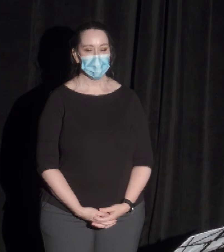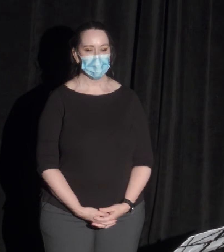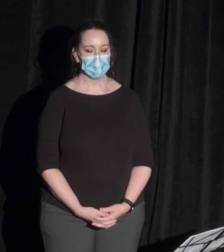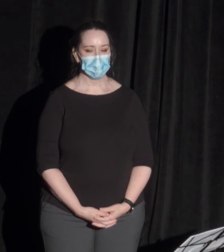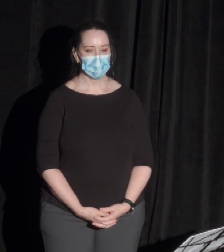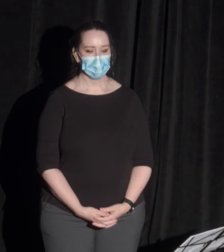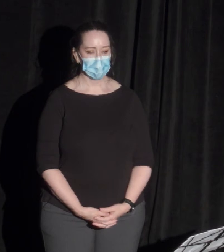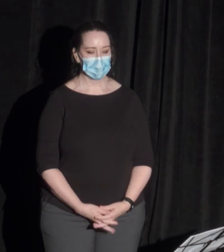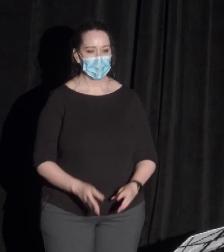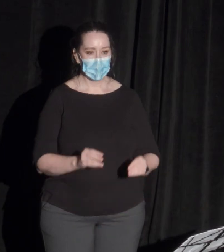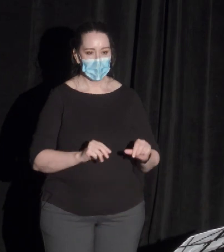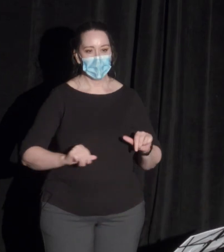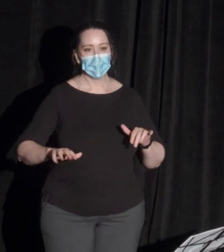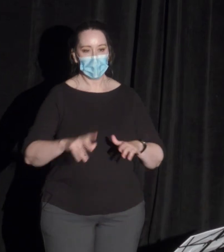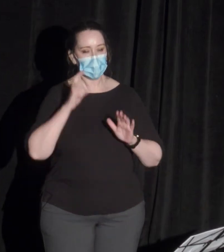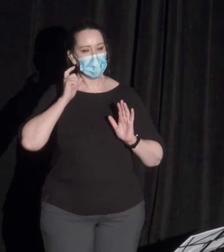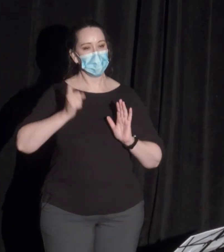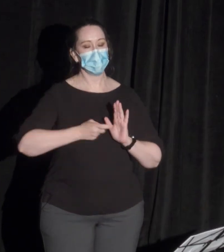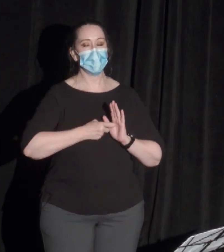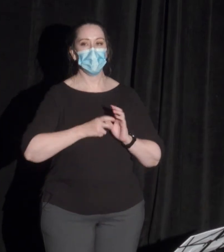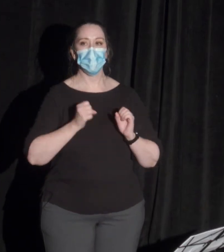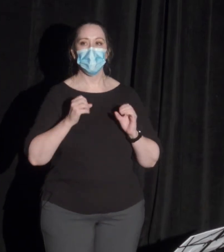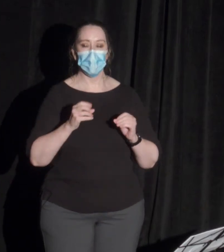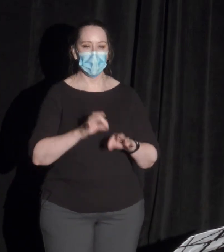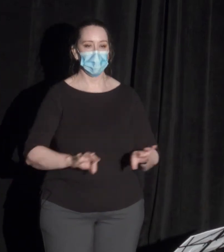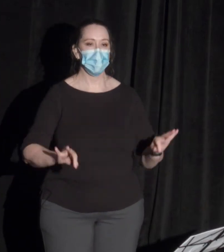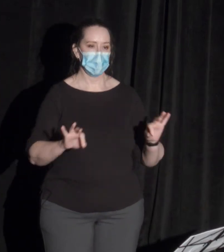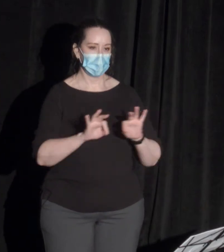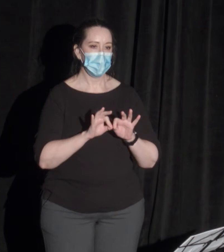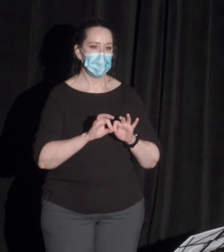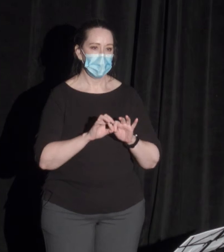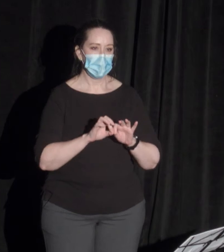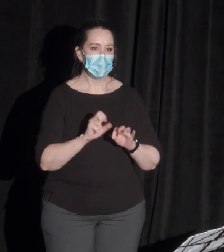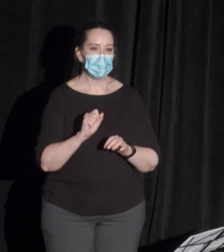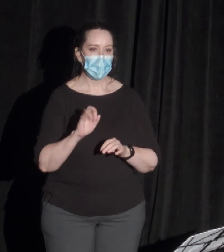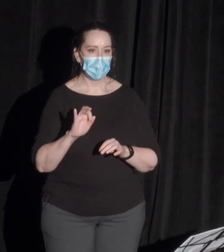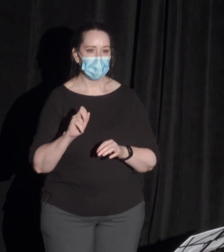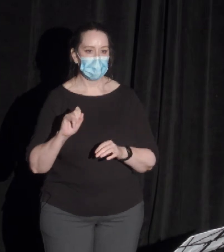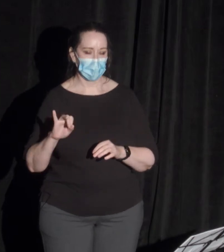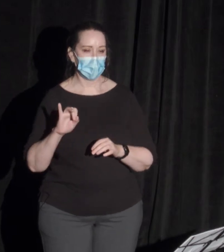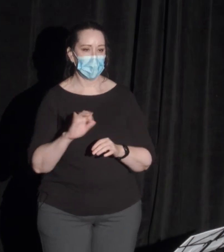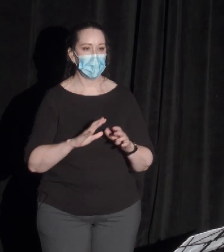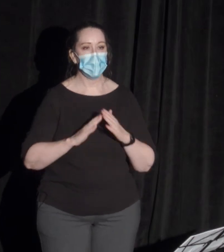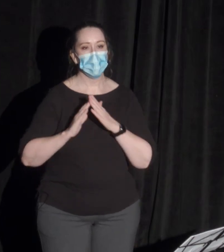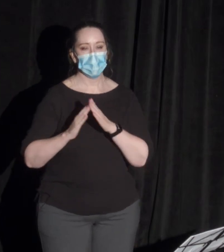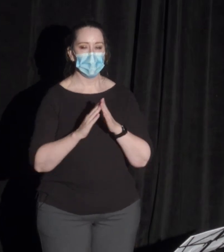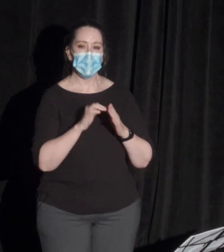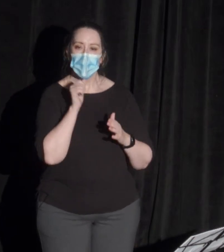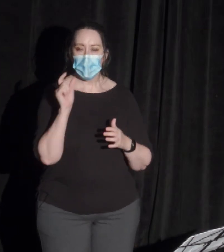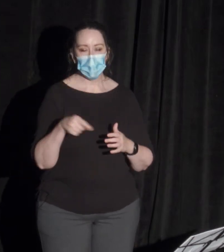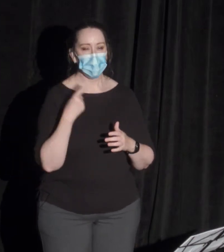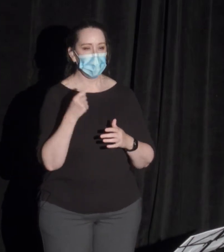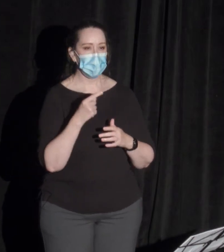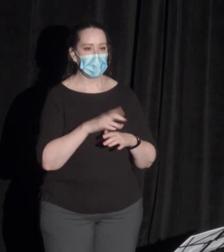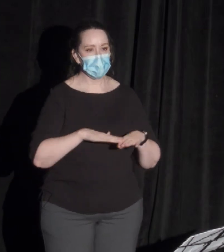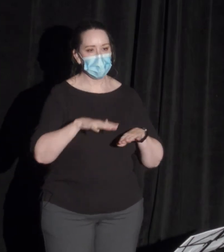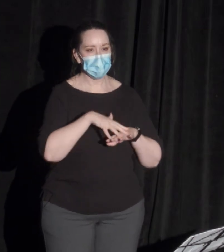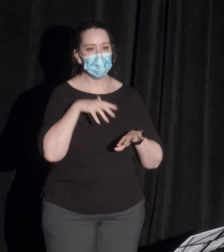Land acknowledgements are so important to the science fiction community, not only because Indigenous people are part of our community